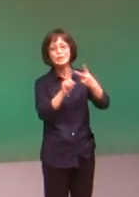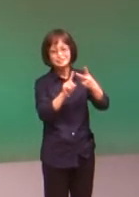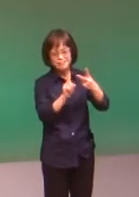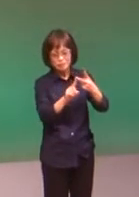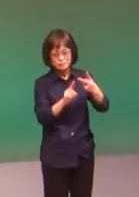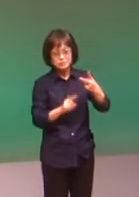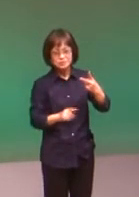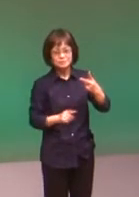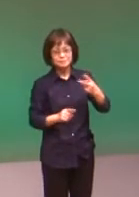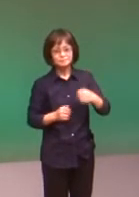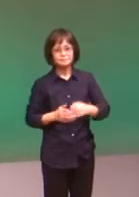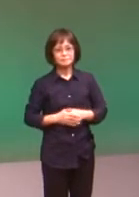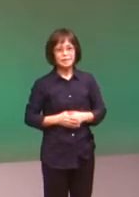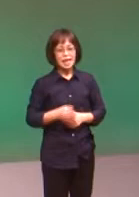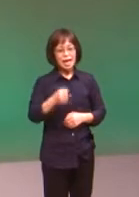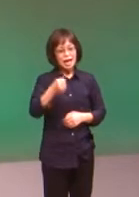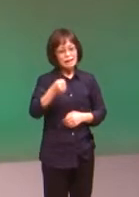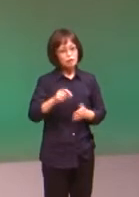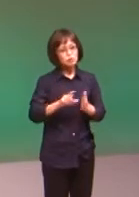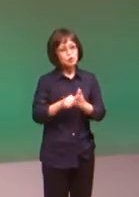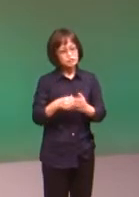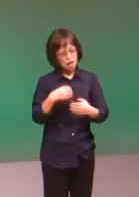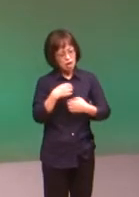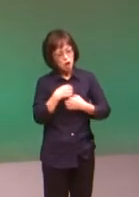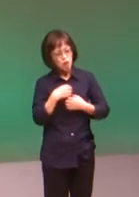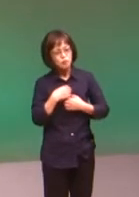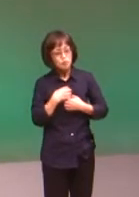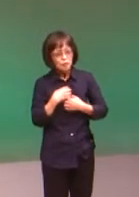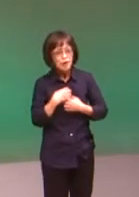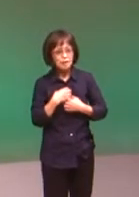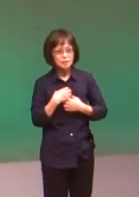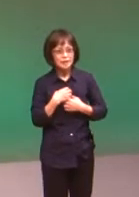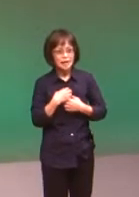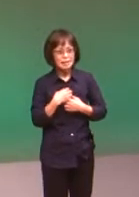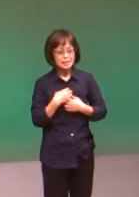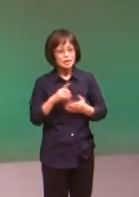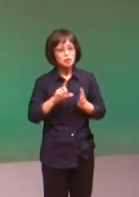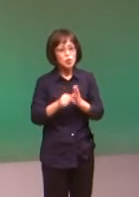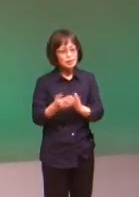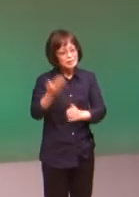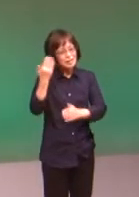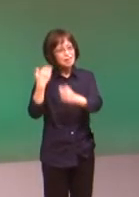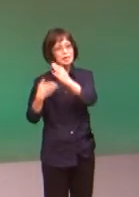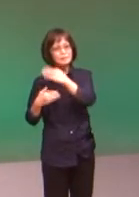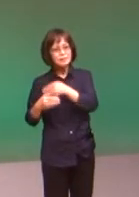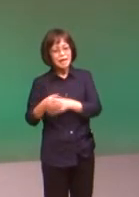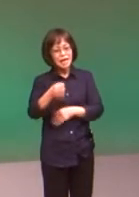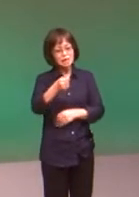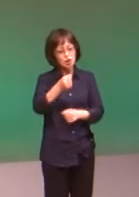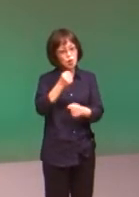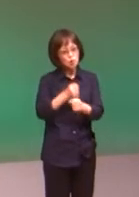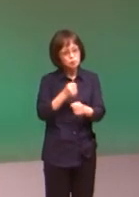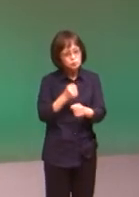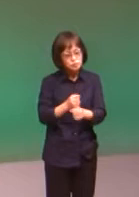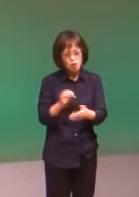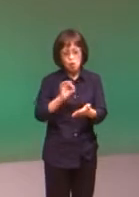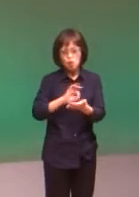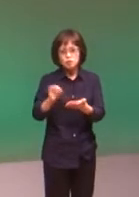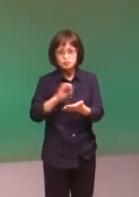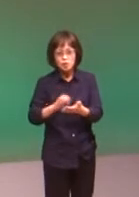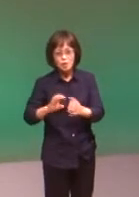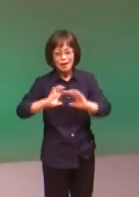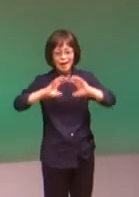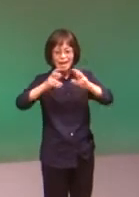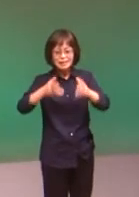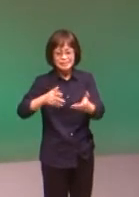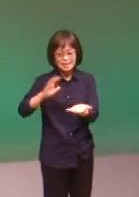horrific opening of the nuclear age and explore the wisdom of three men who understood clearly that the creation